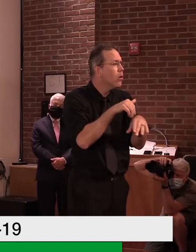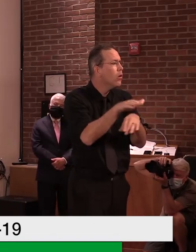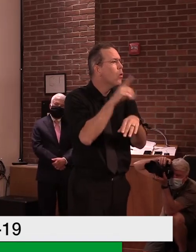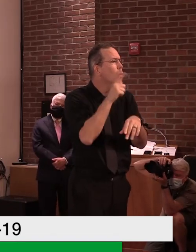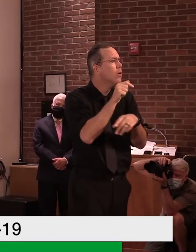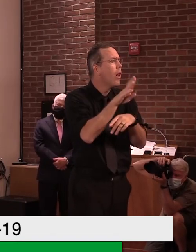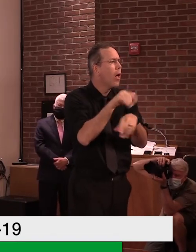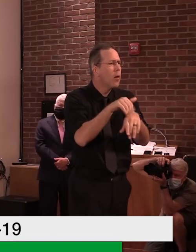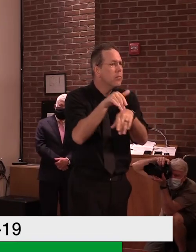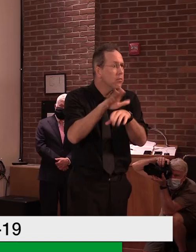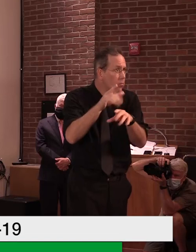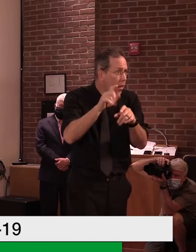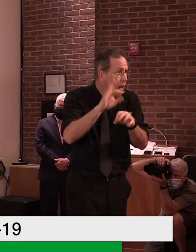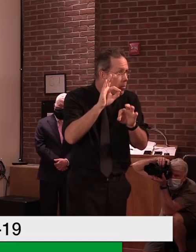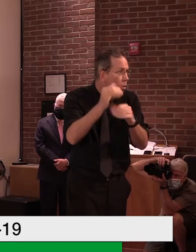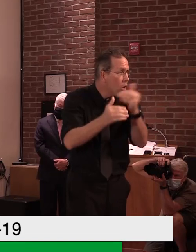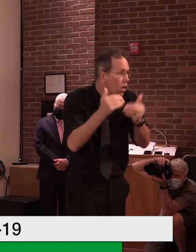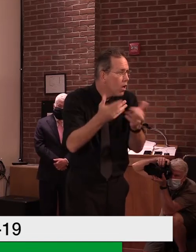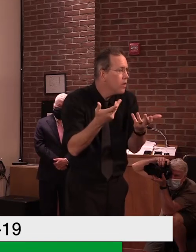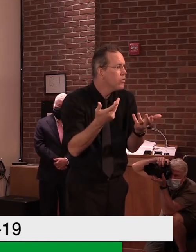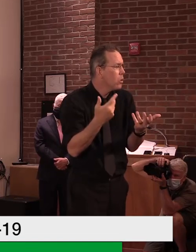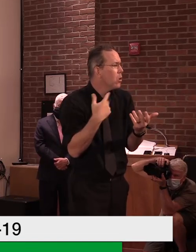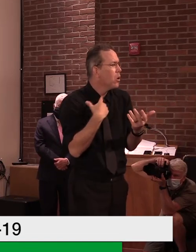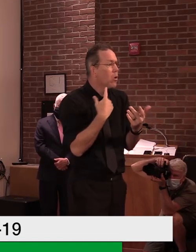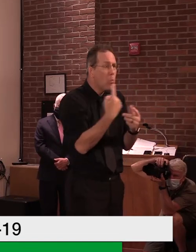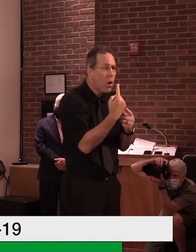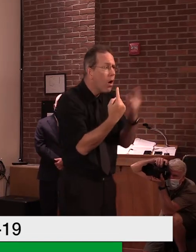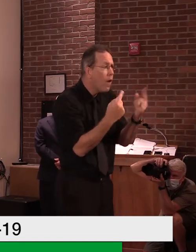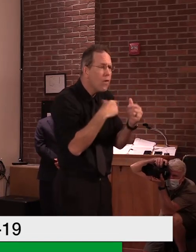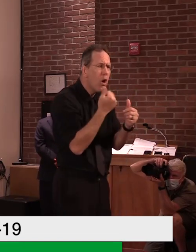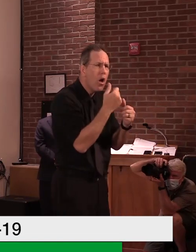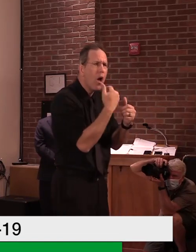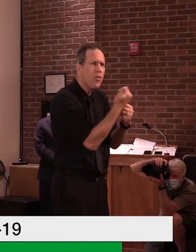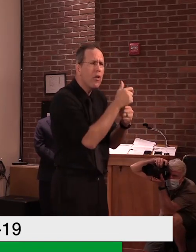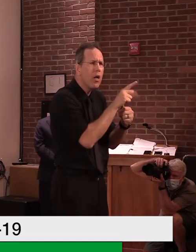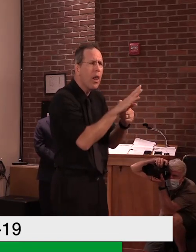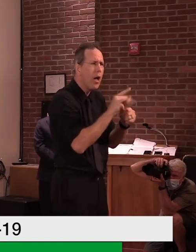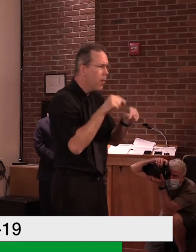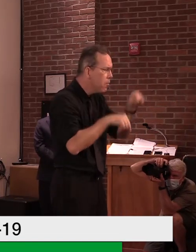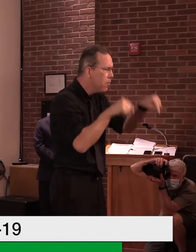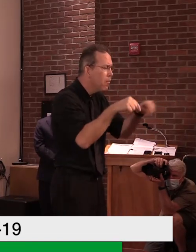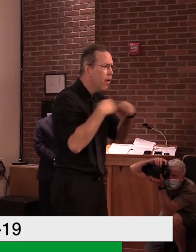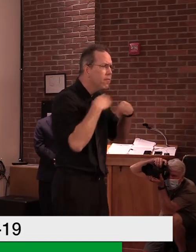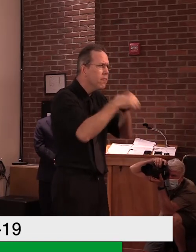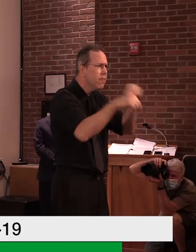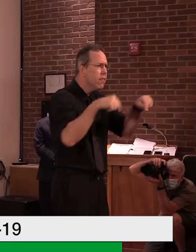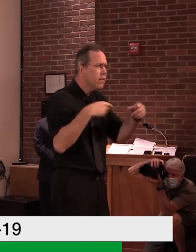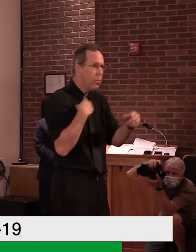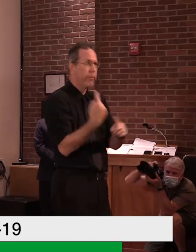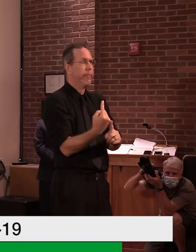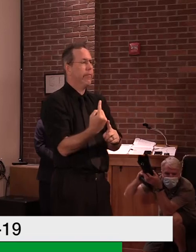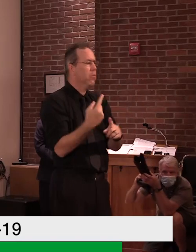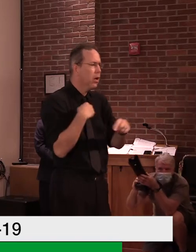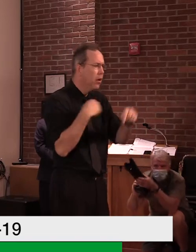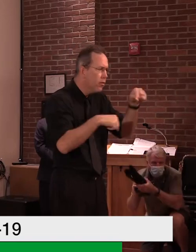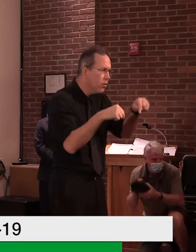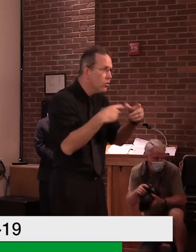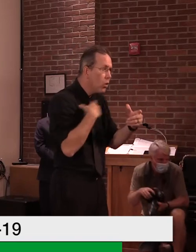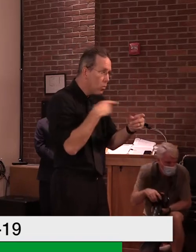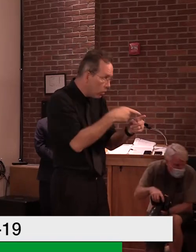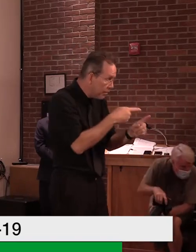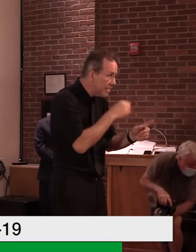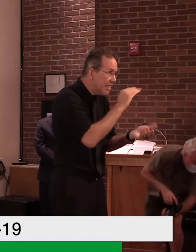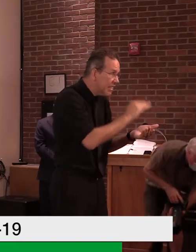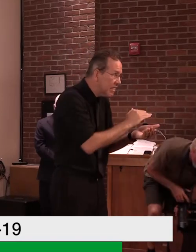have a diversified portfolio across the state, and to make sure that if there are places where the supply chain is weak, we at least